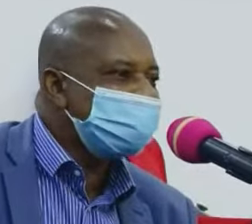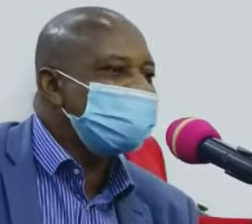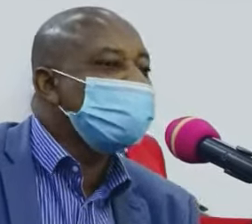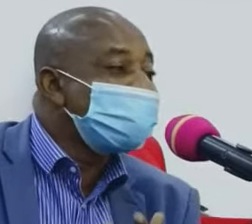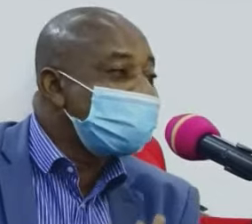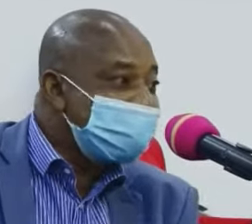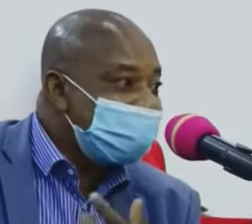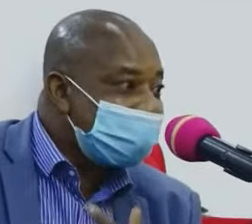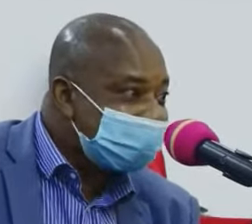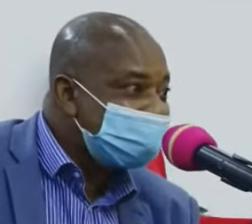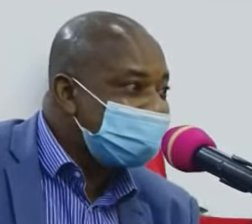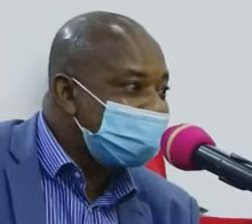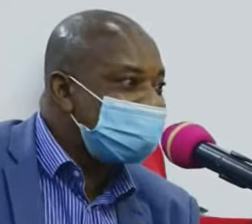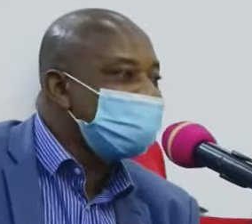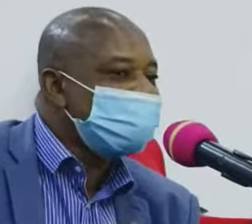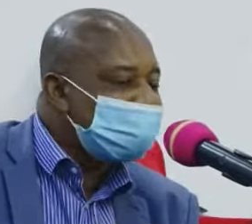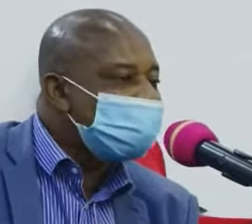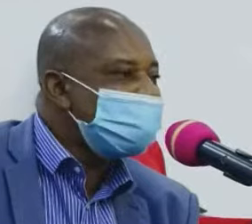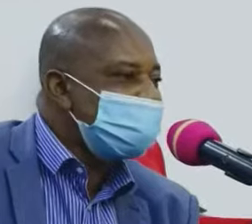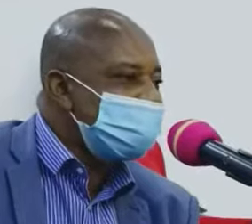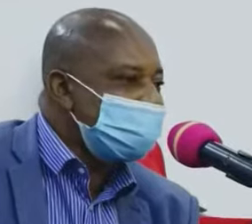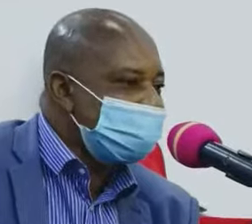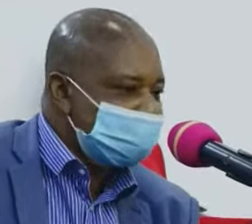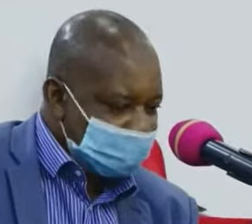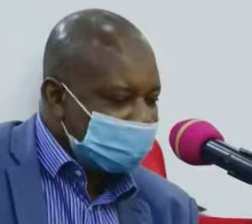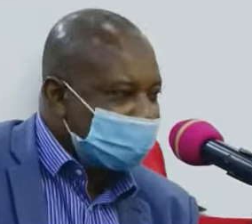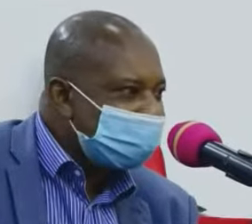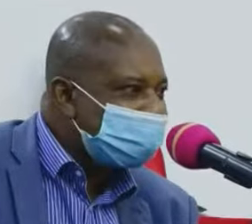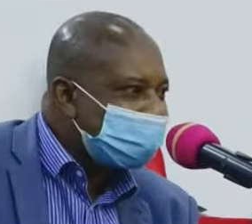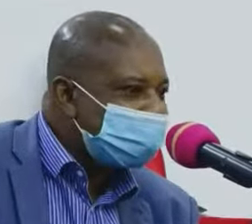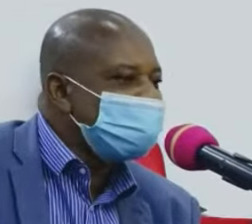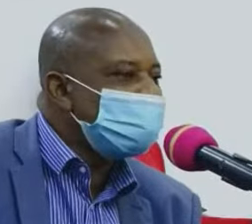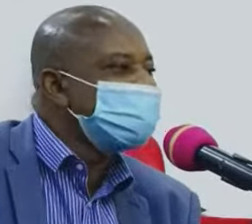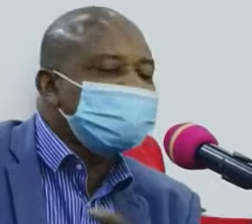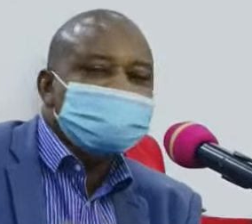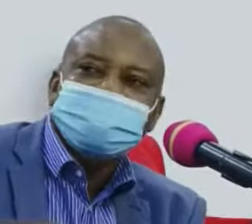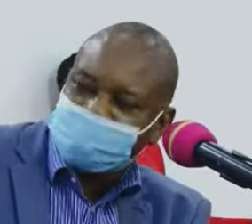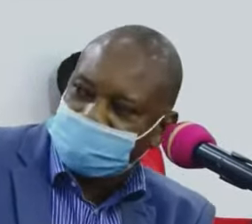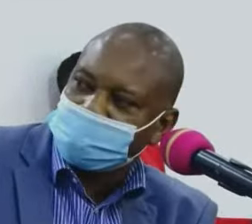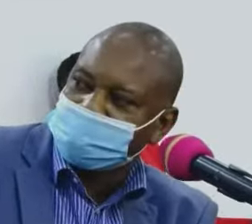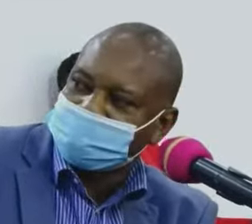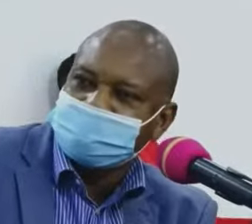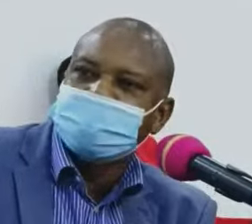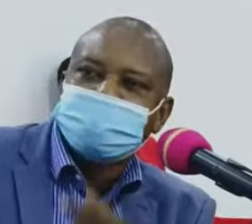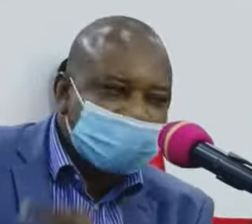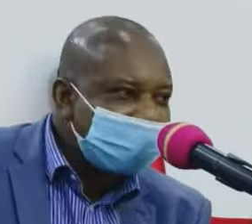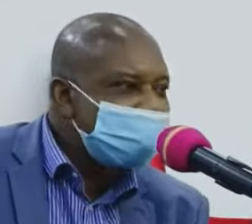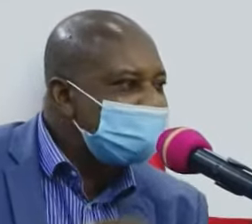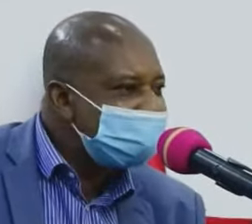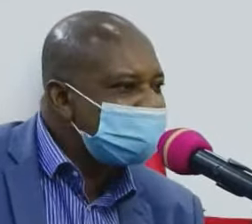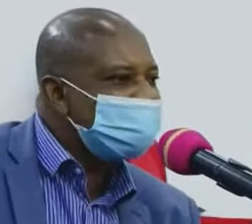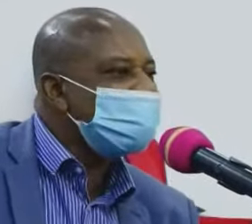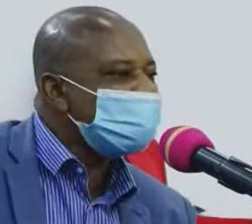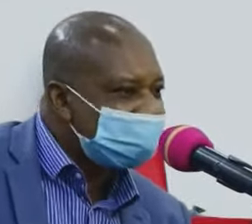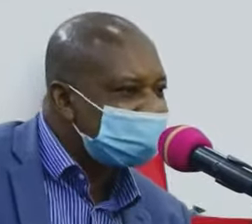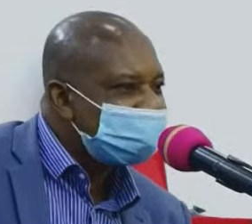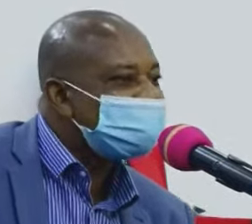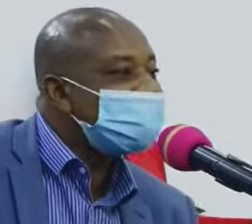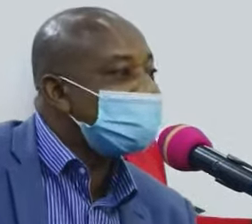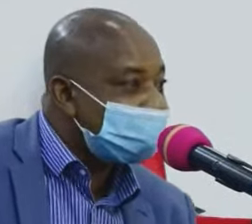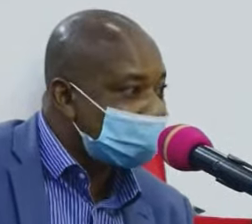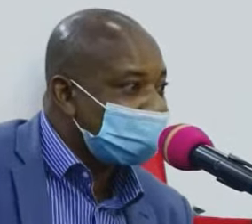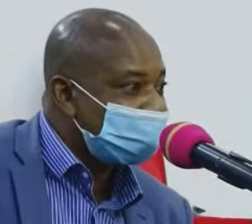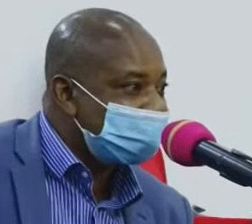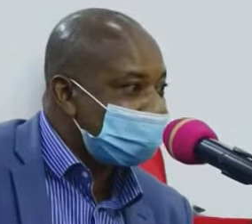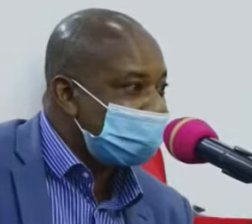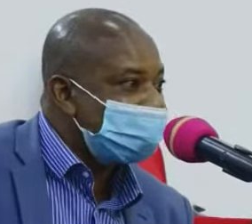to do that. We get the license from the applicant, which has been issued by the Minister of Fisheries